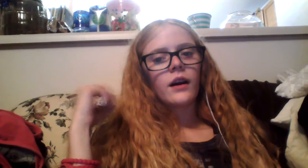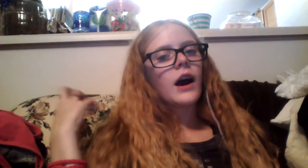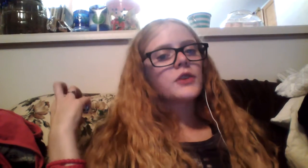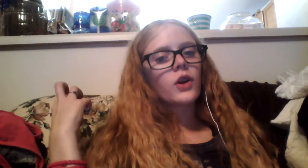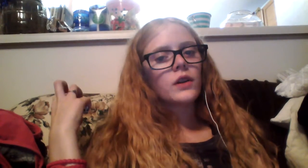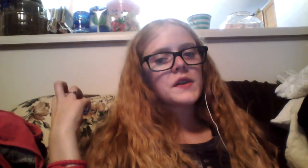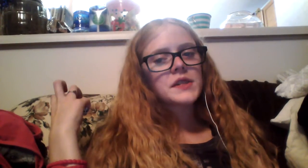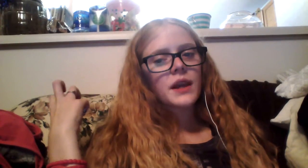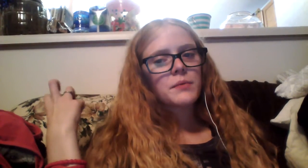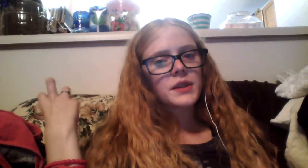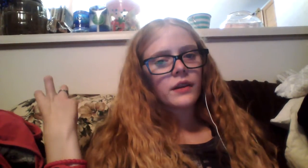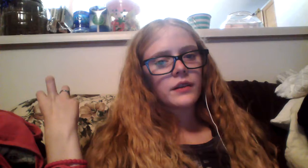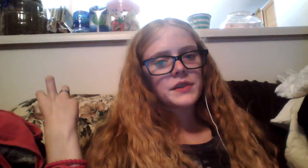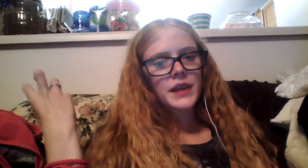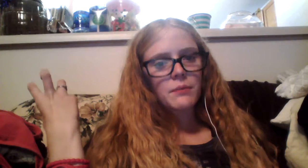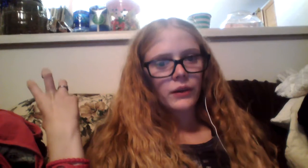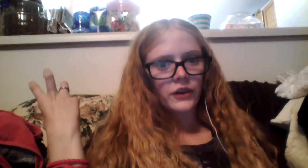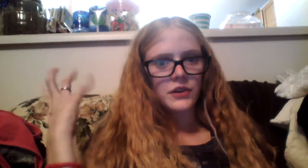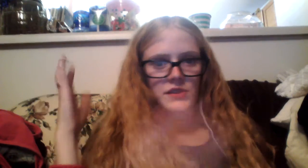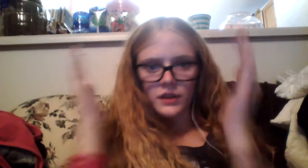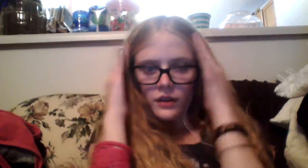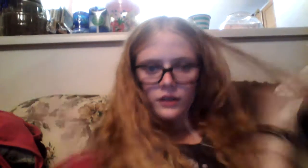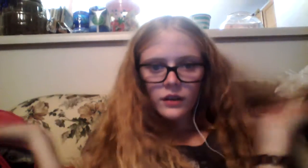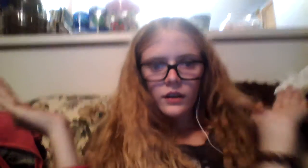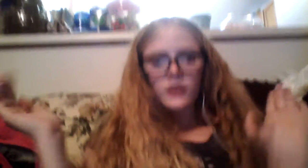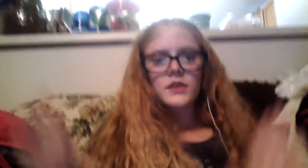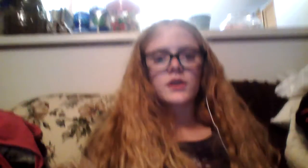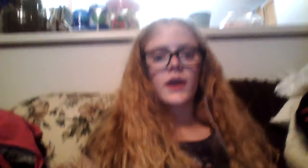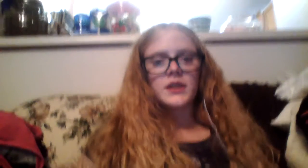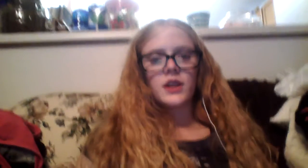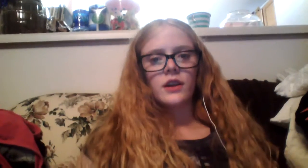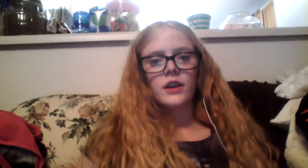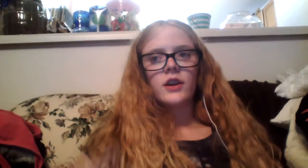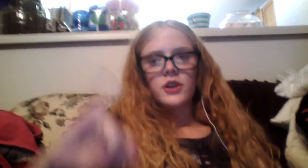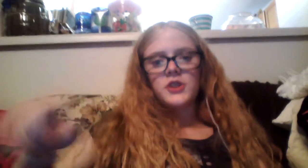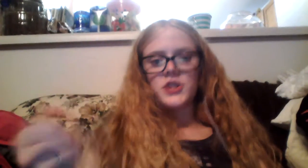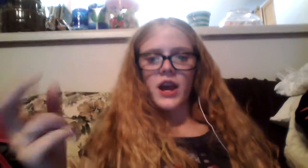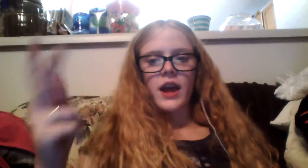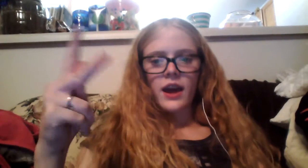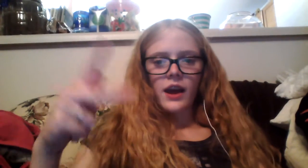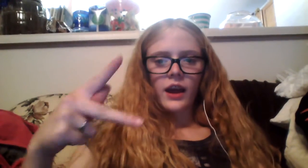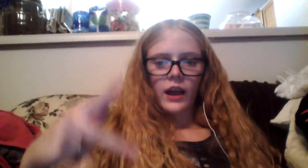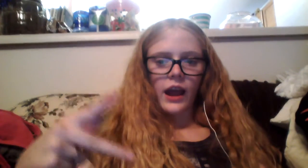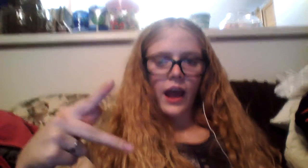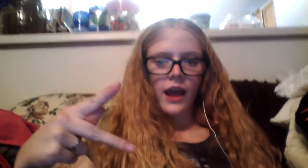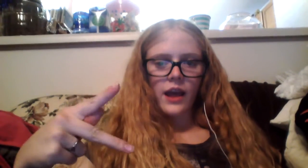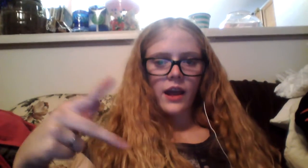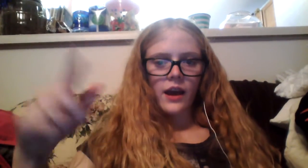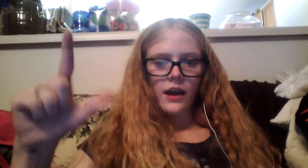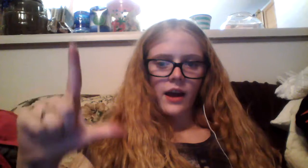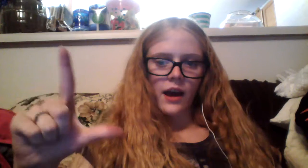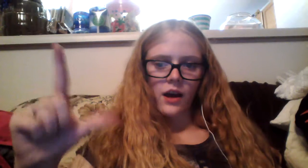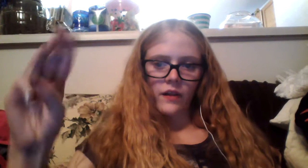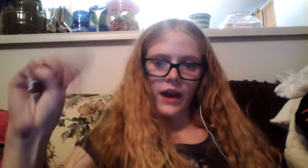Wait. I totally skipped letters. So I did J, K, L,